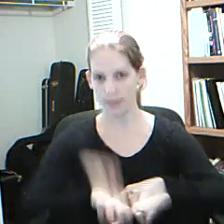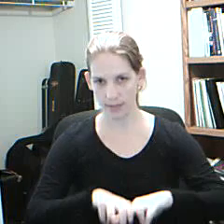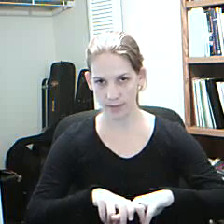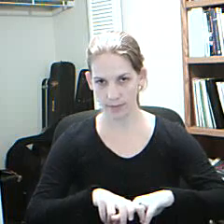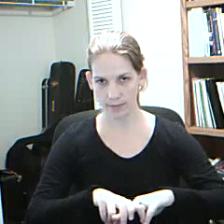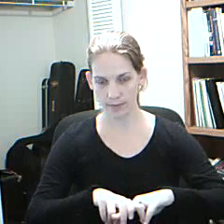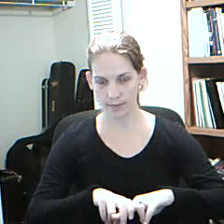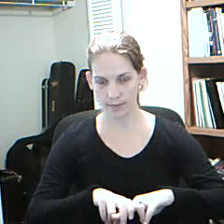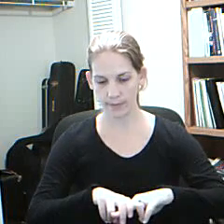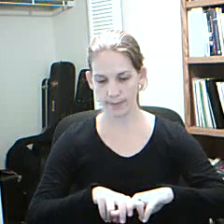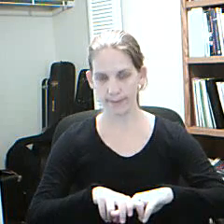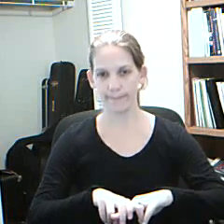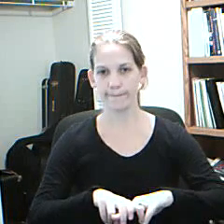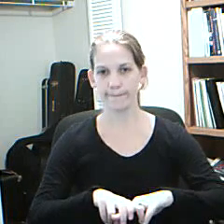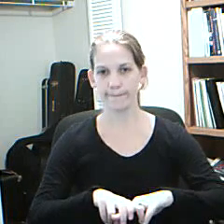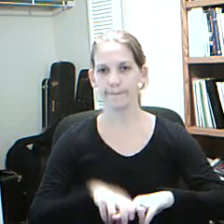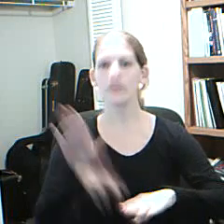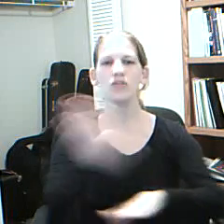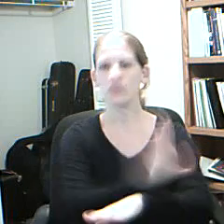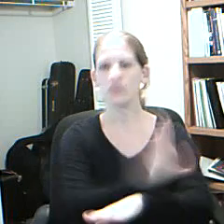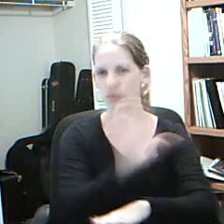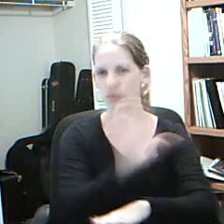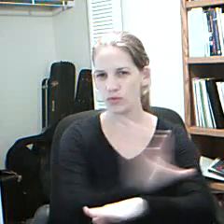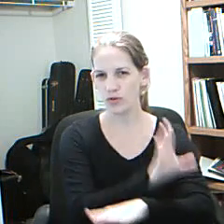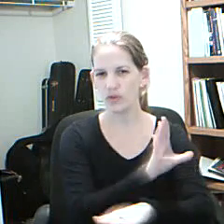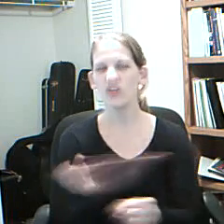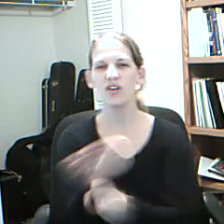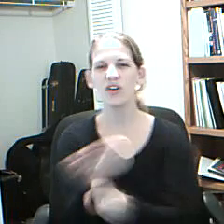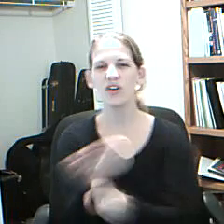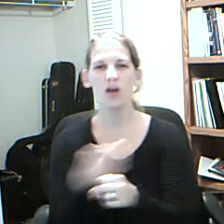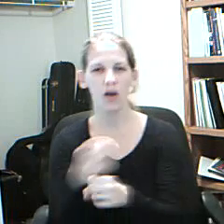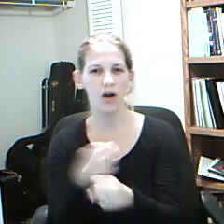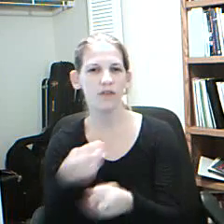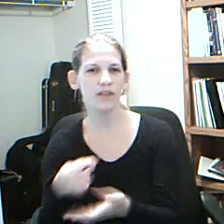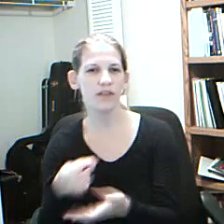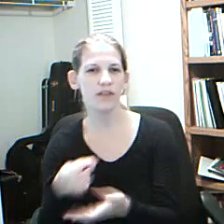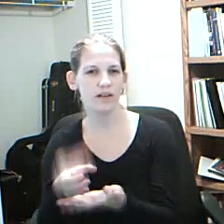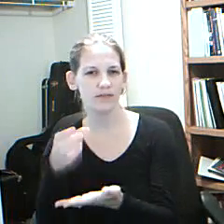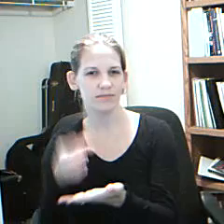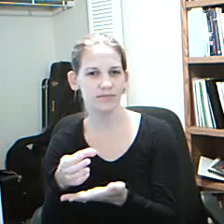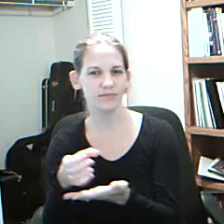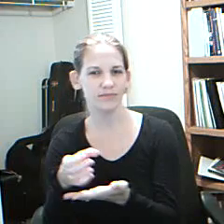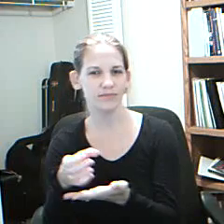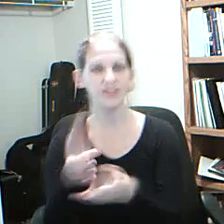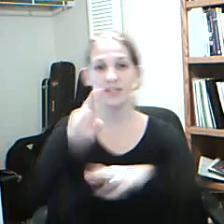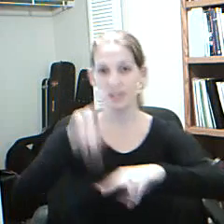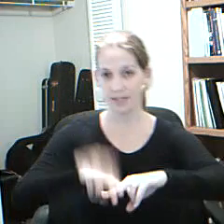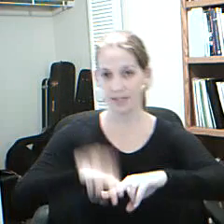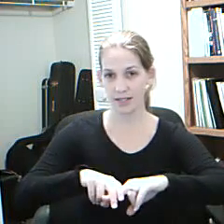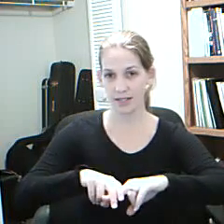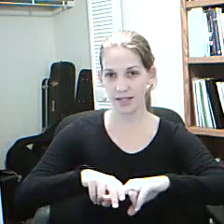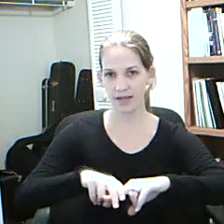some time, sit down with your computer and a cup of coffee, and figure out what is most